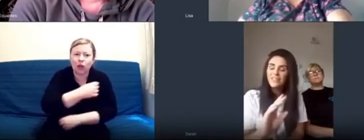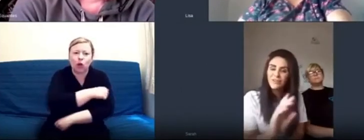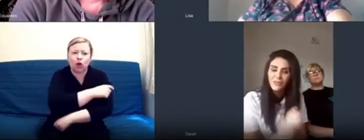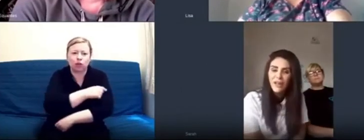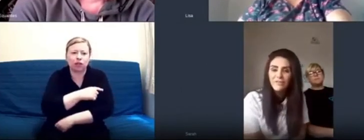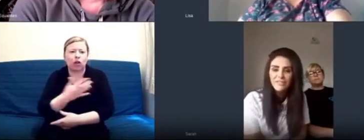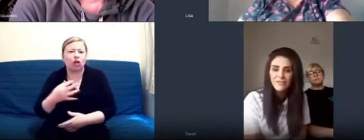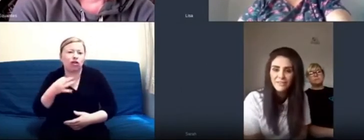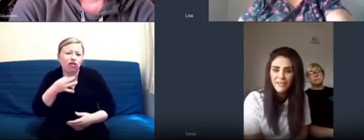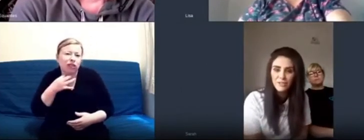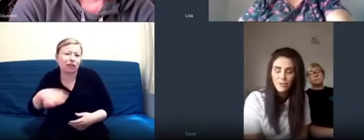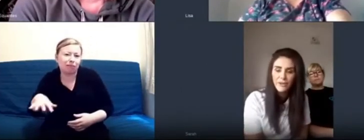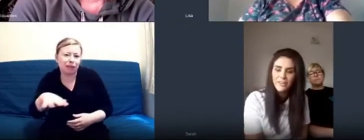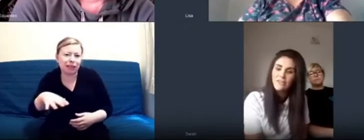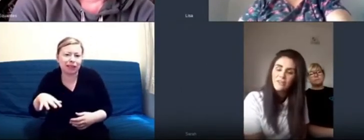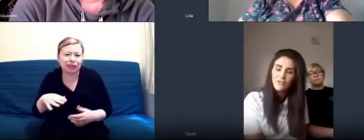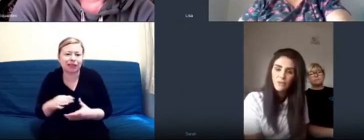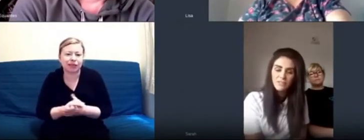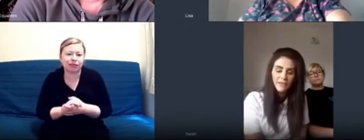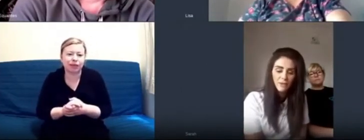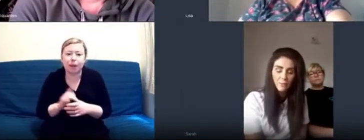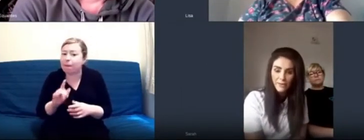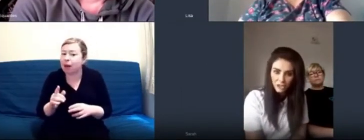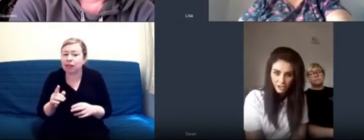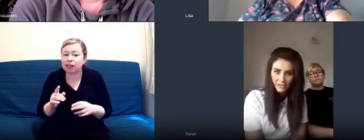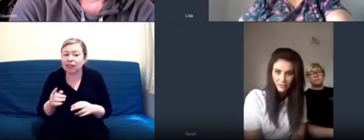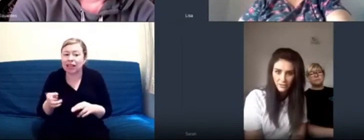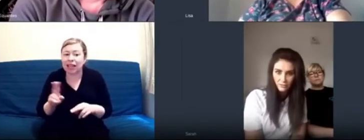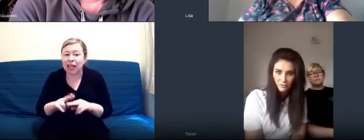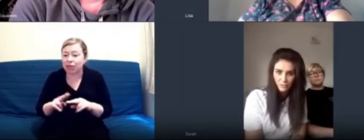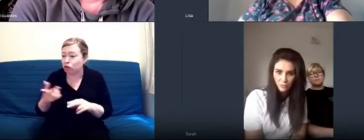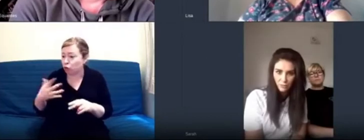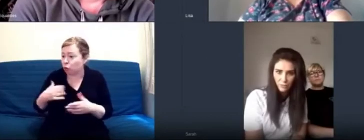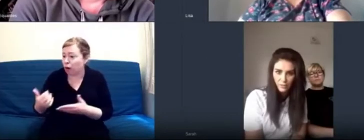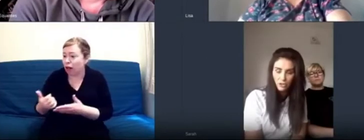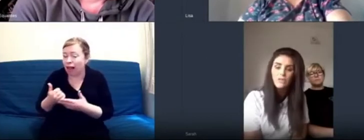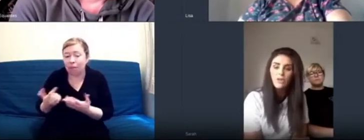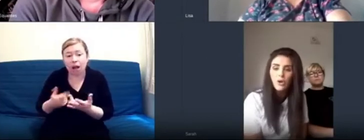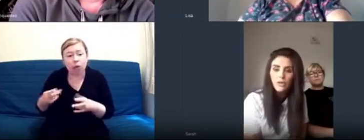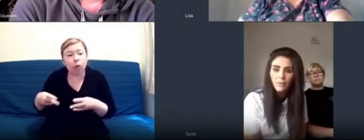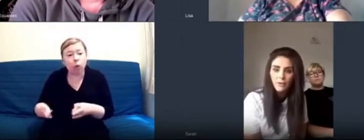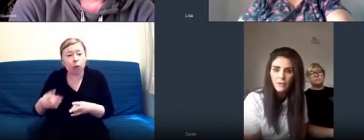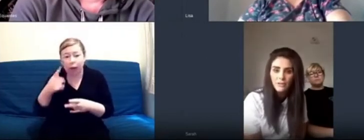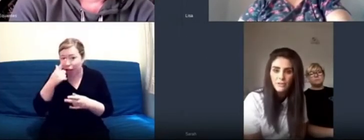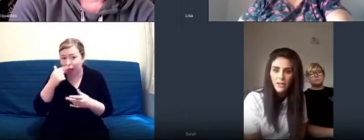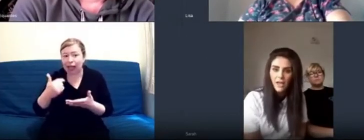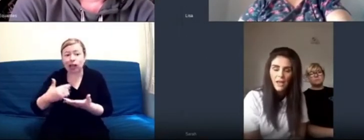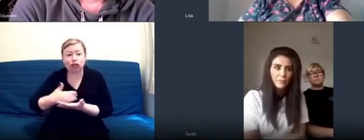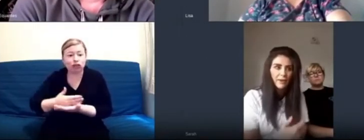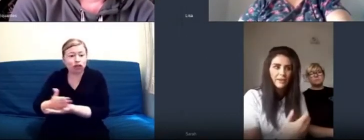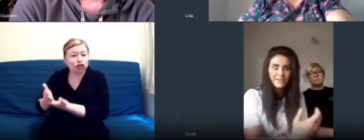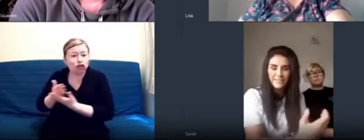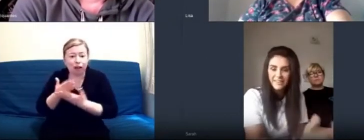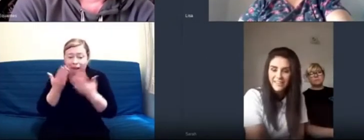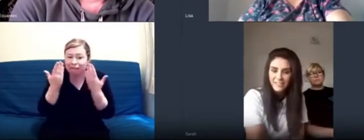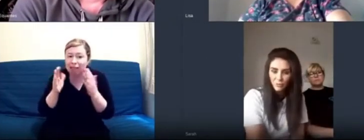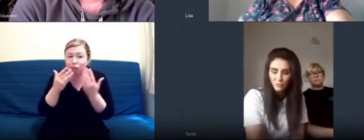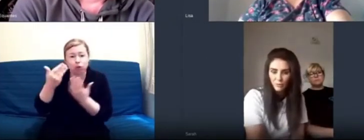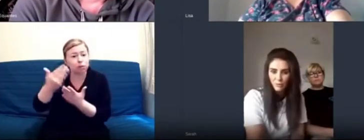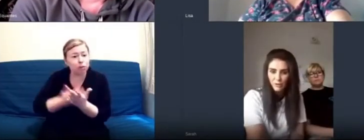but you will have skills elsewhere, even if you want to help, by sharing things from the Facebook page or by talking about us and by